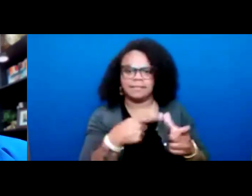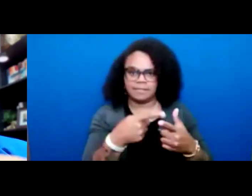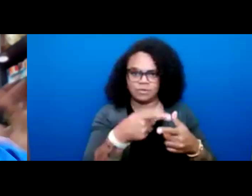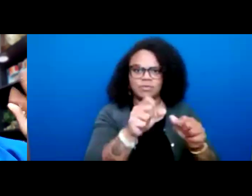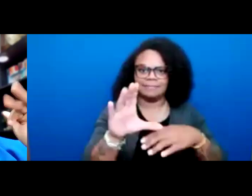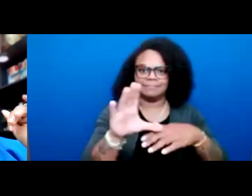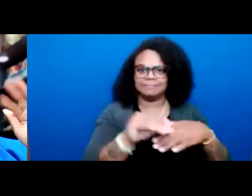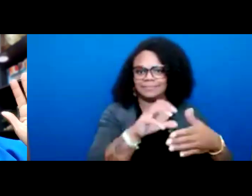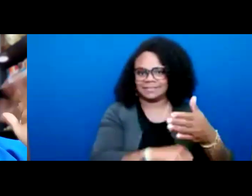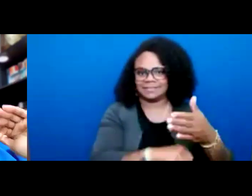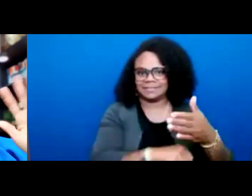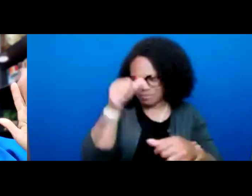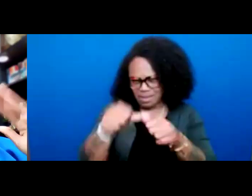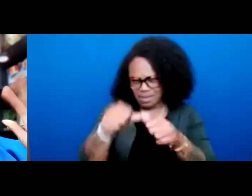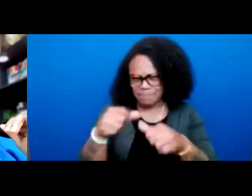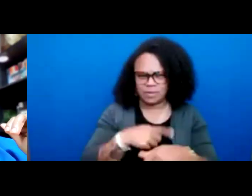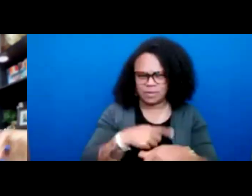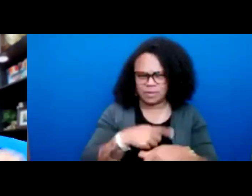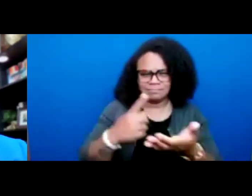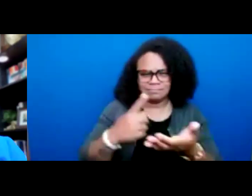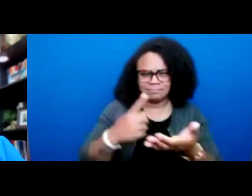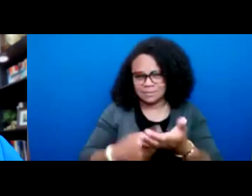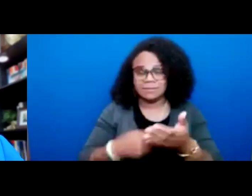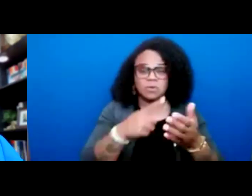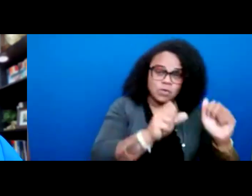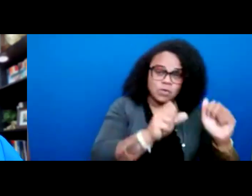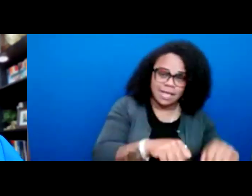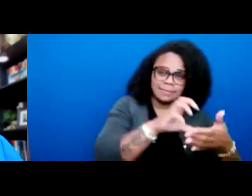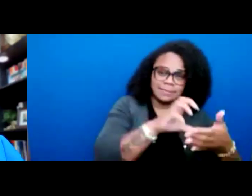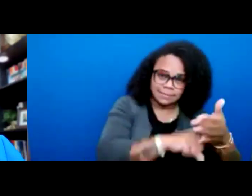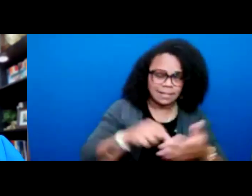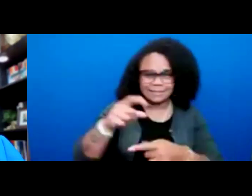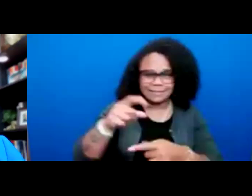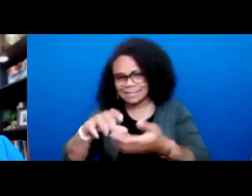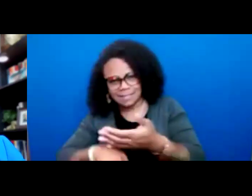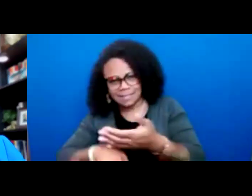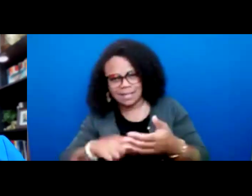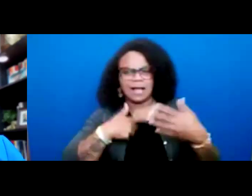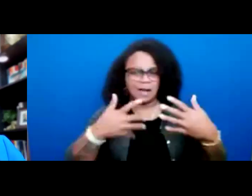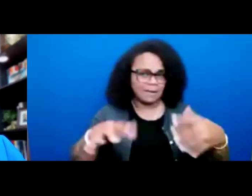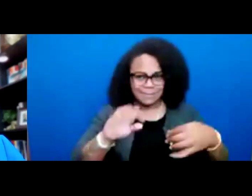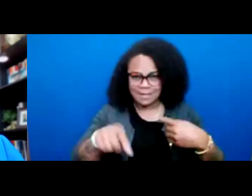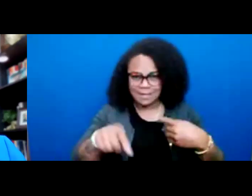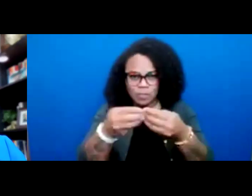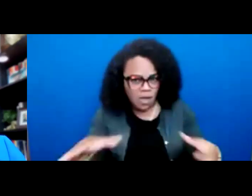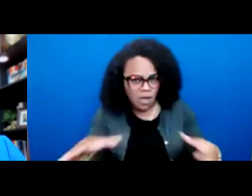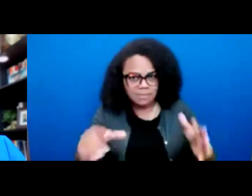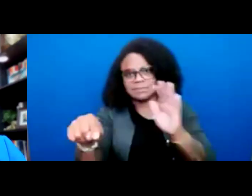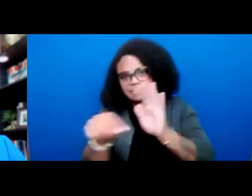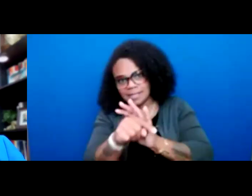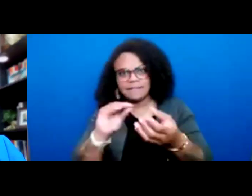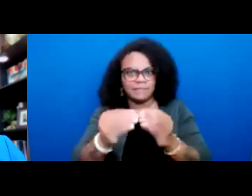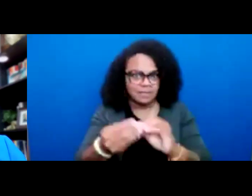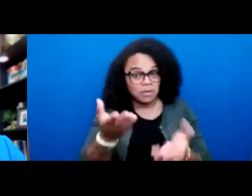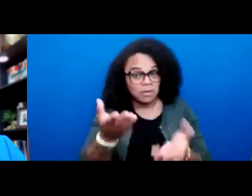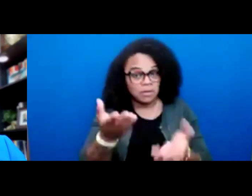we talked about all of those deductible versus non-deductible, and I talked about the loss having a negative number maybe